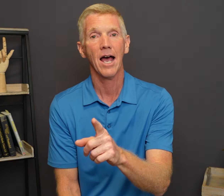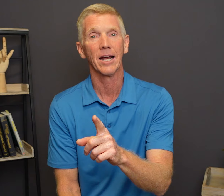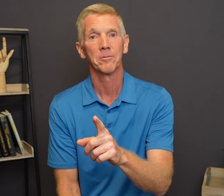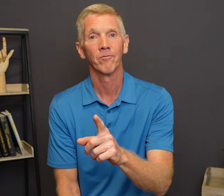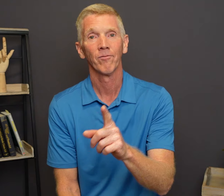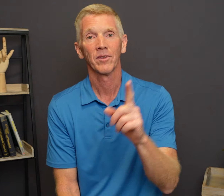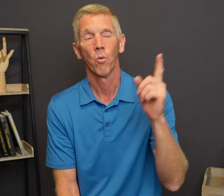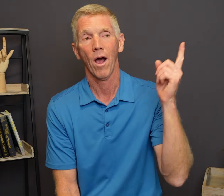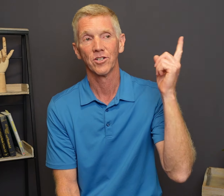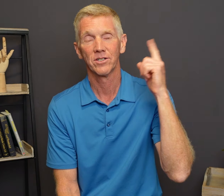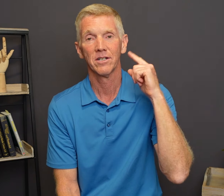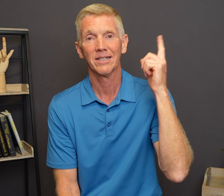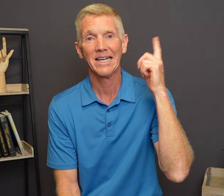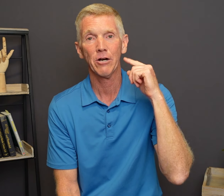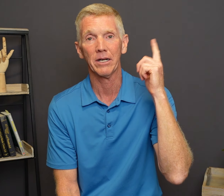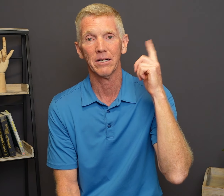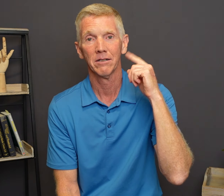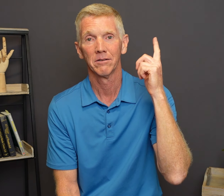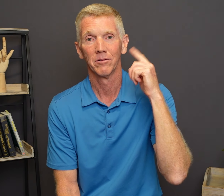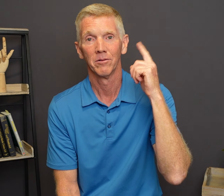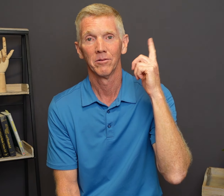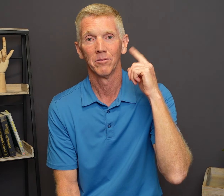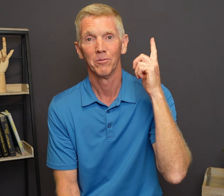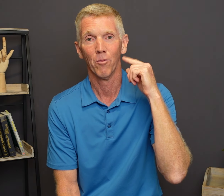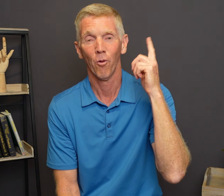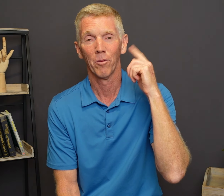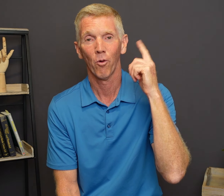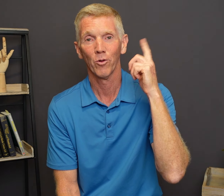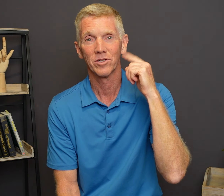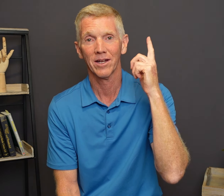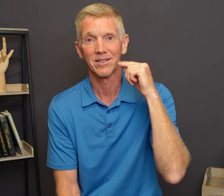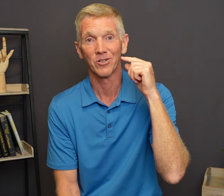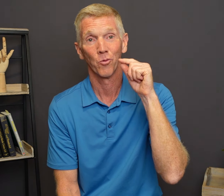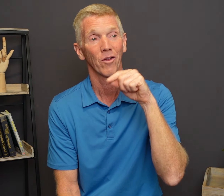sign while still hearing more and more of those sentences is one of the